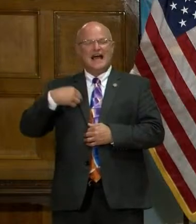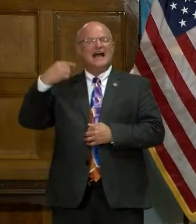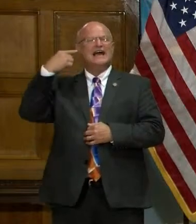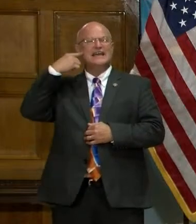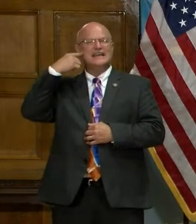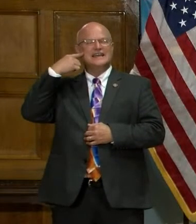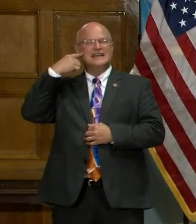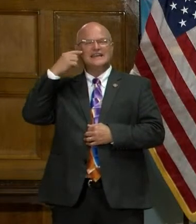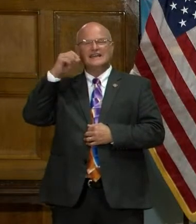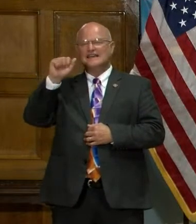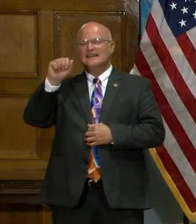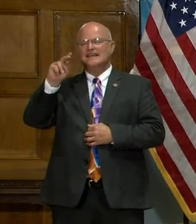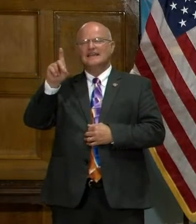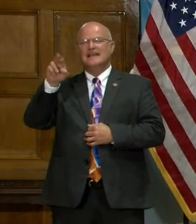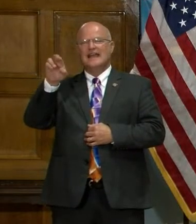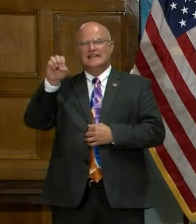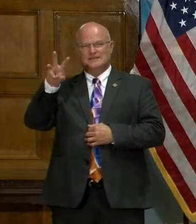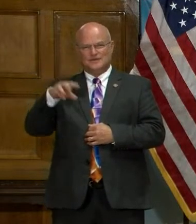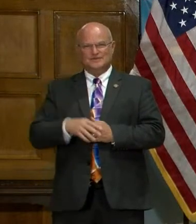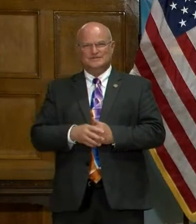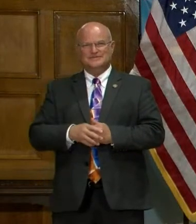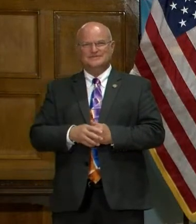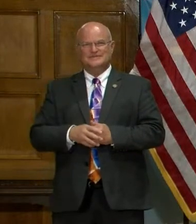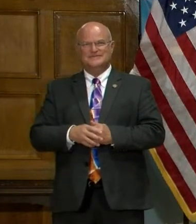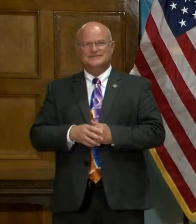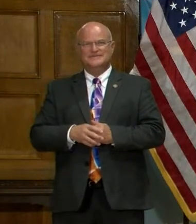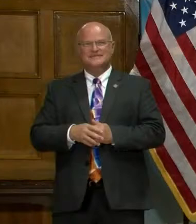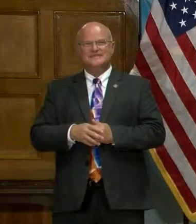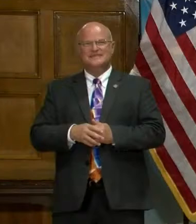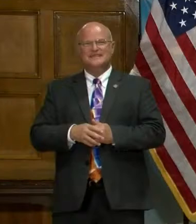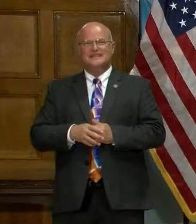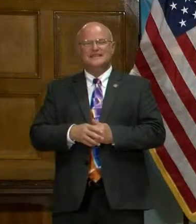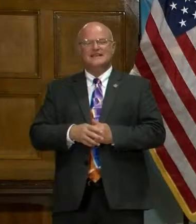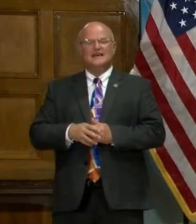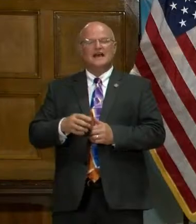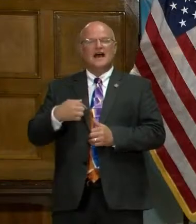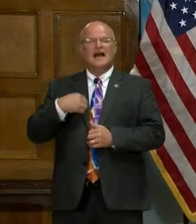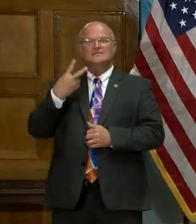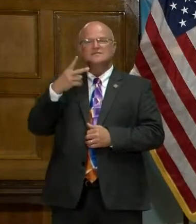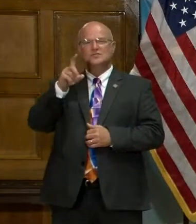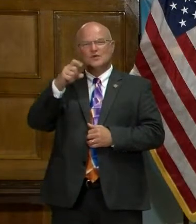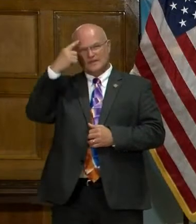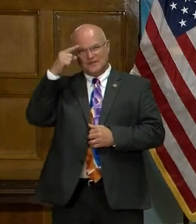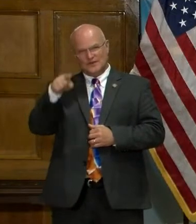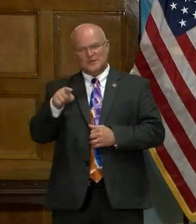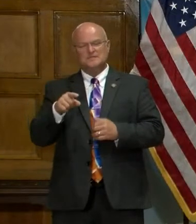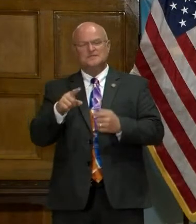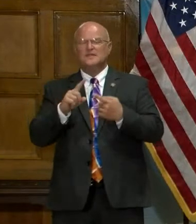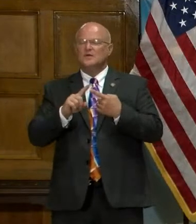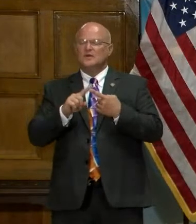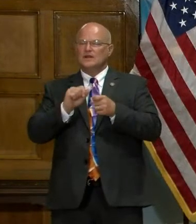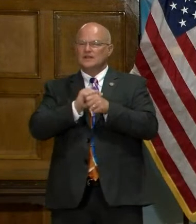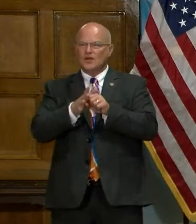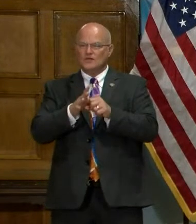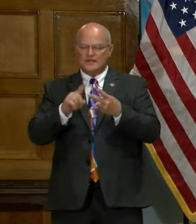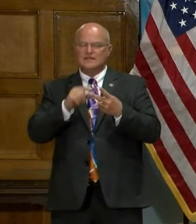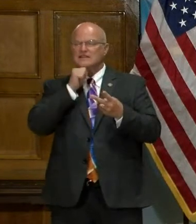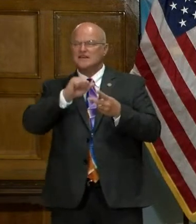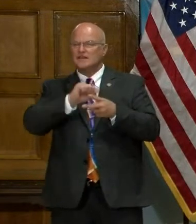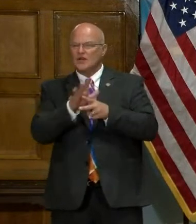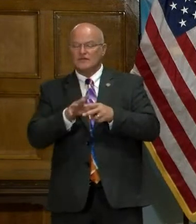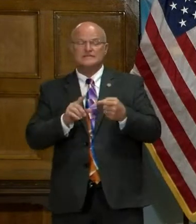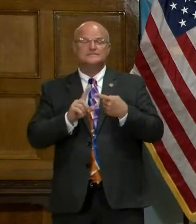hear Andrew DeMillo. Yeah, hey, Governor, I've got two questions for you. One non-COVID, one